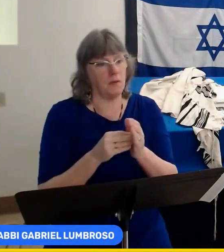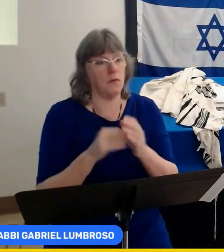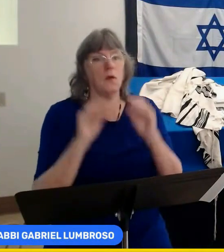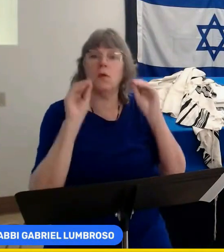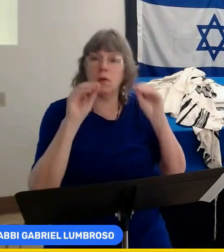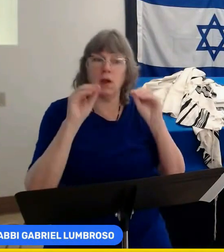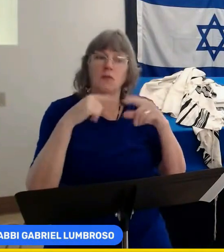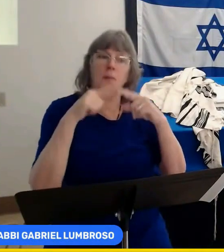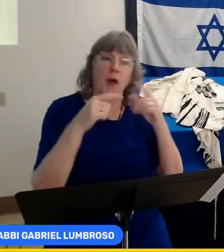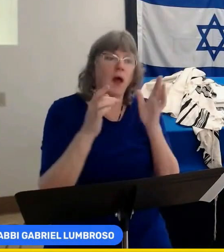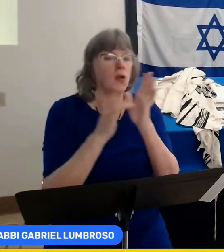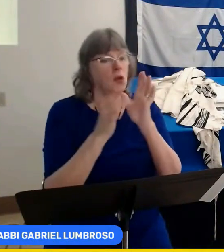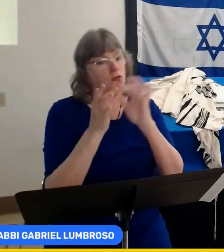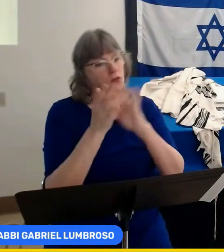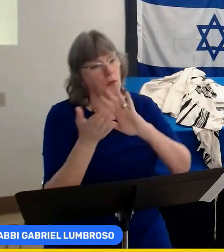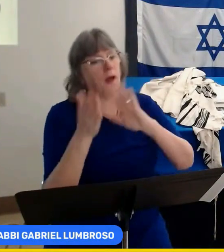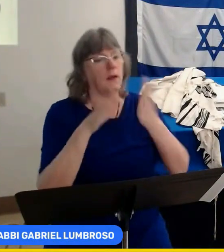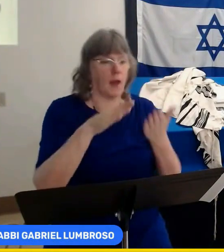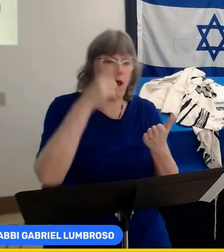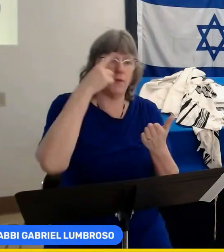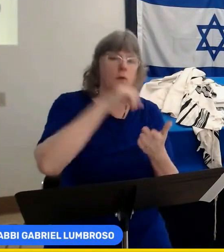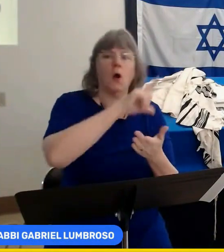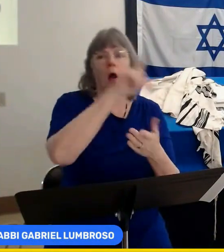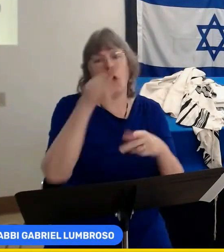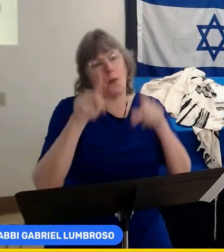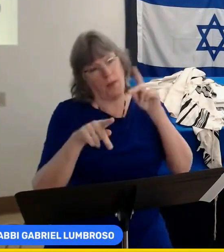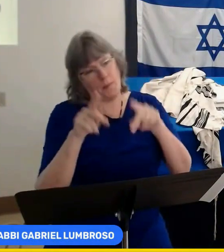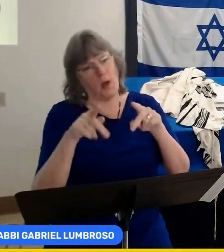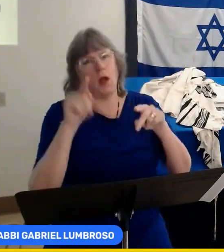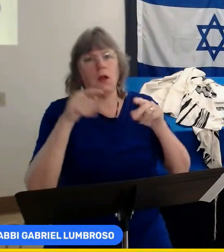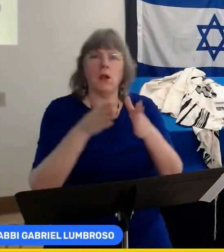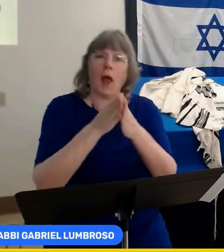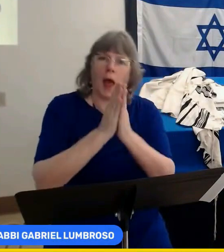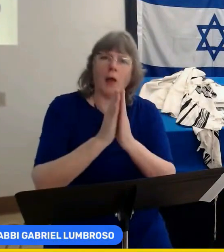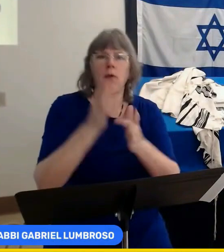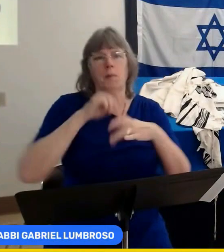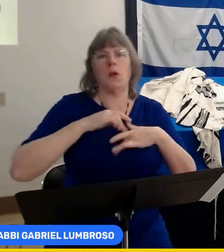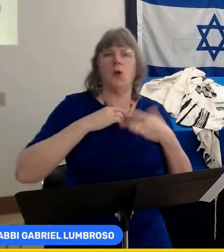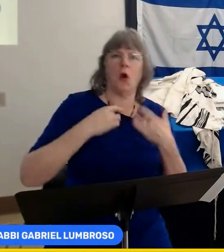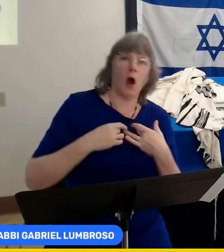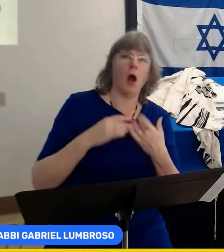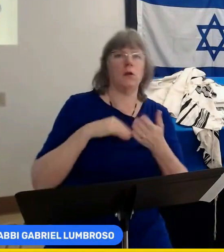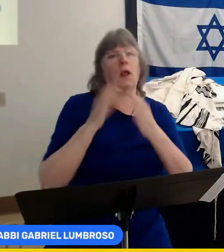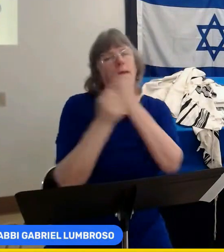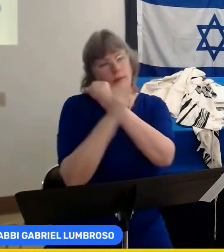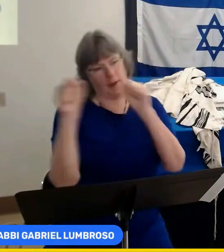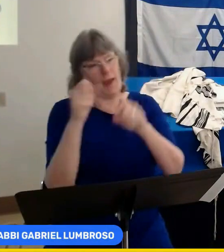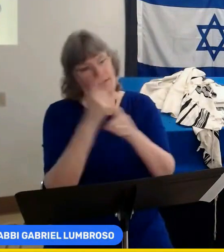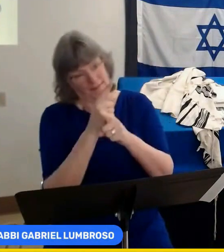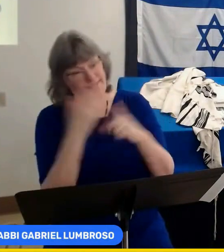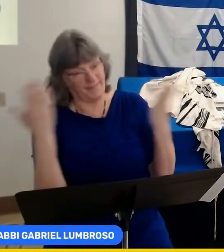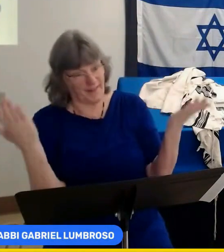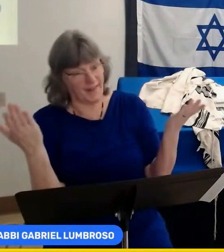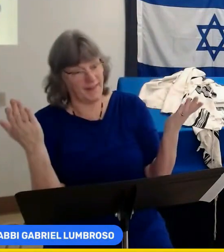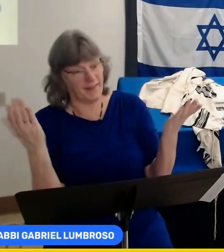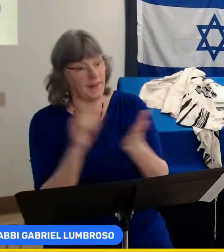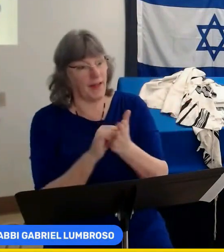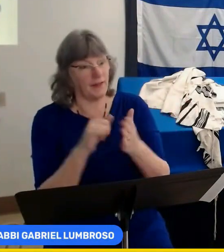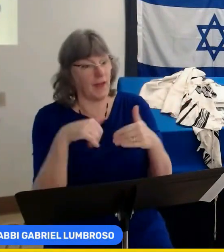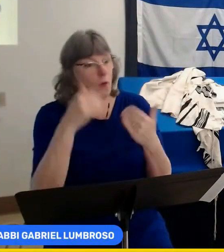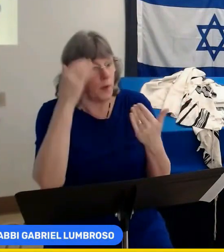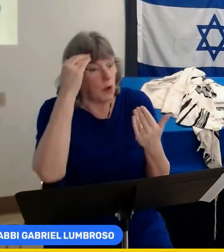Now, let's talk about the word gospel, though. Let's talk about the word gospel. In the English text of the